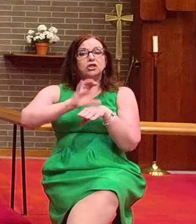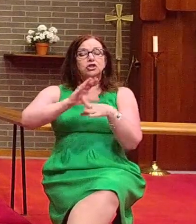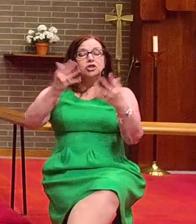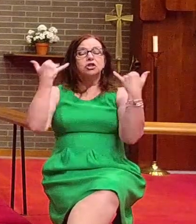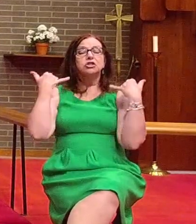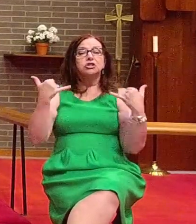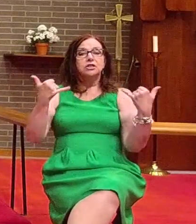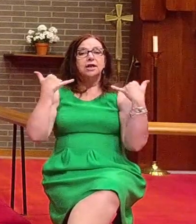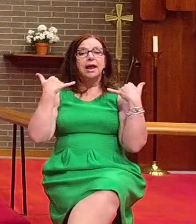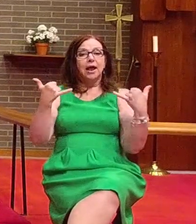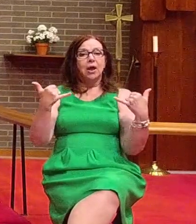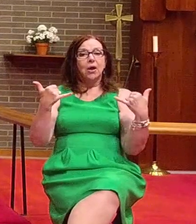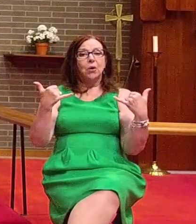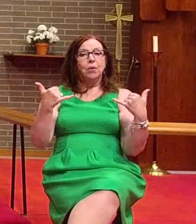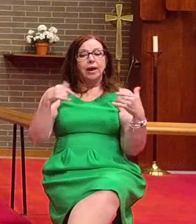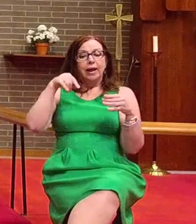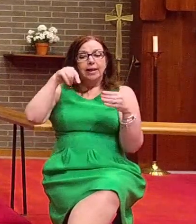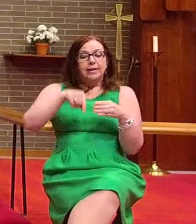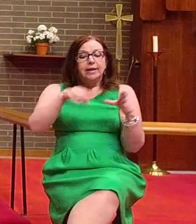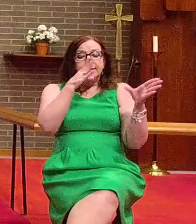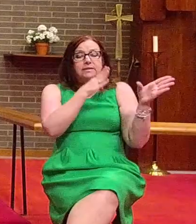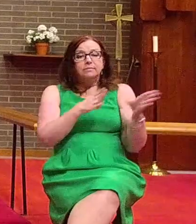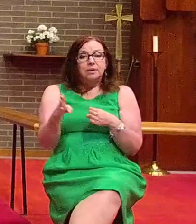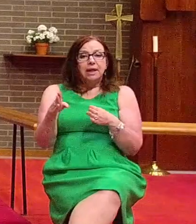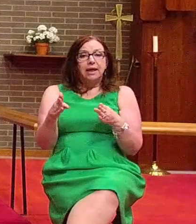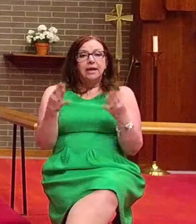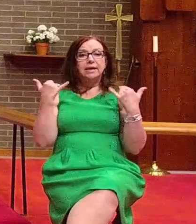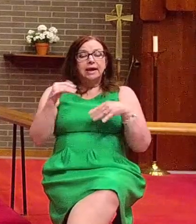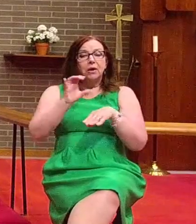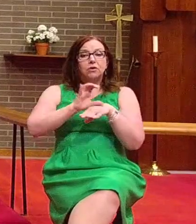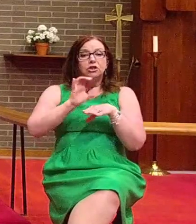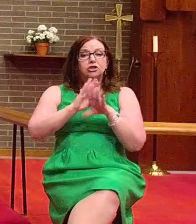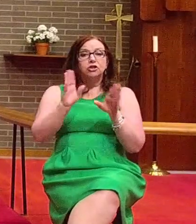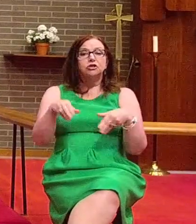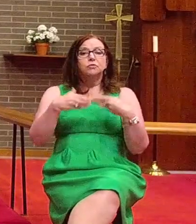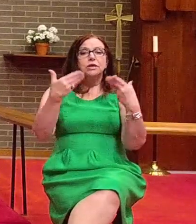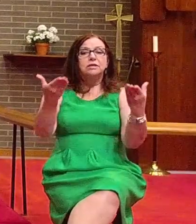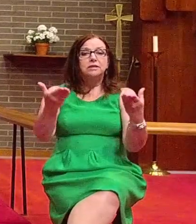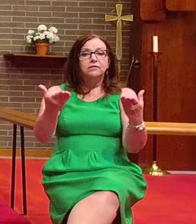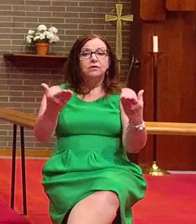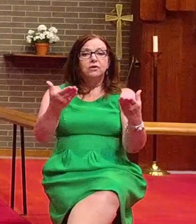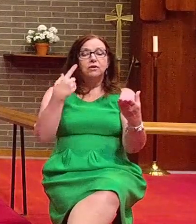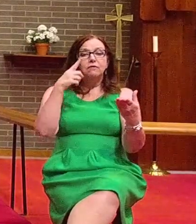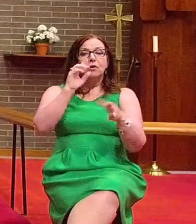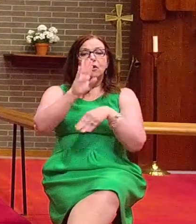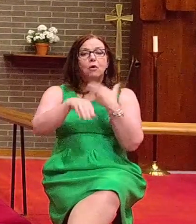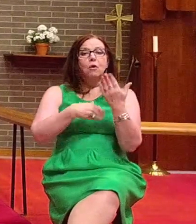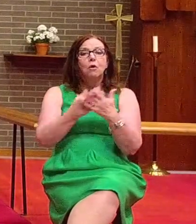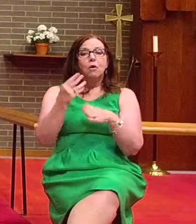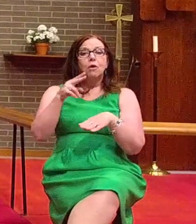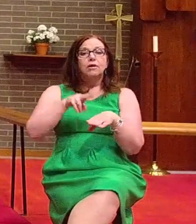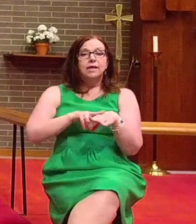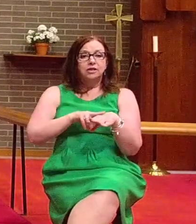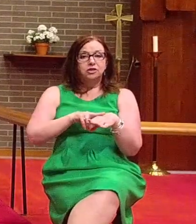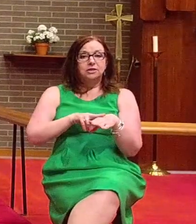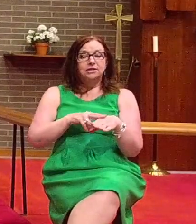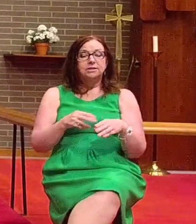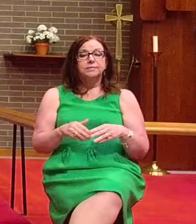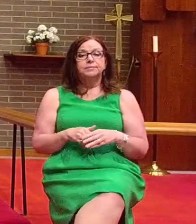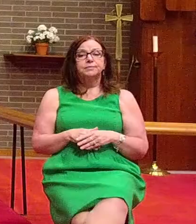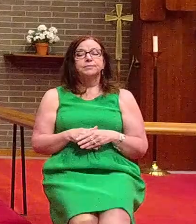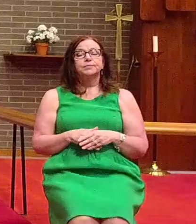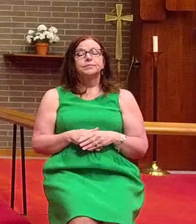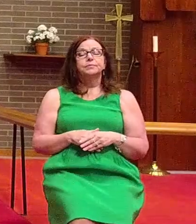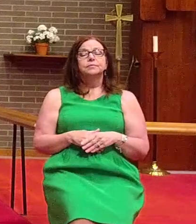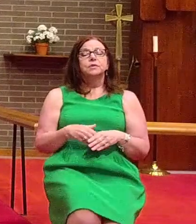in this part of the plan delivers to all nations. So,